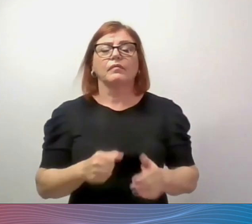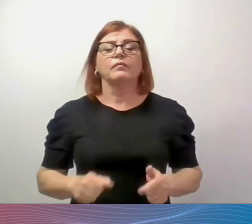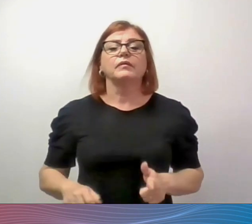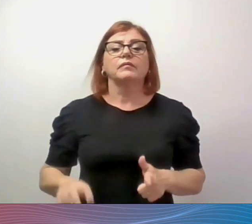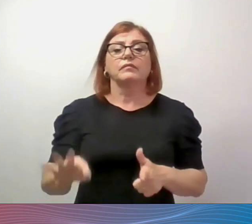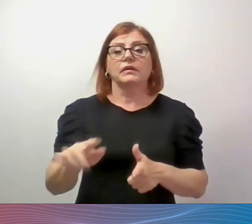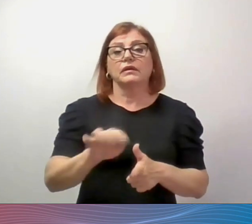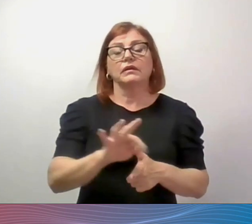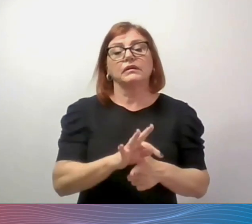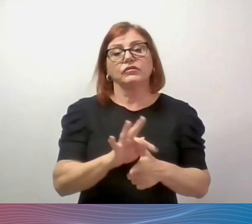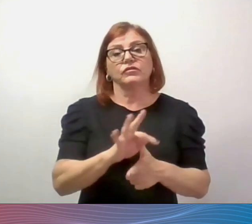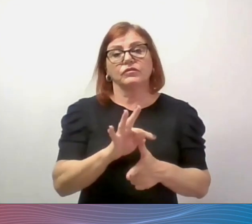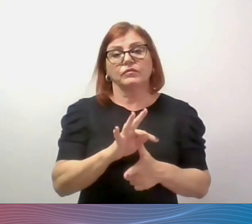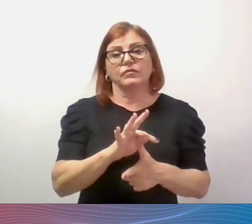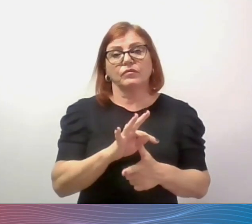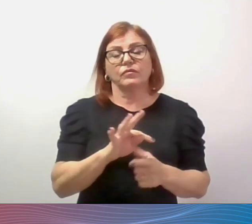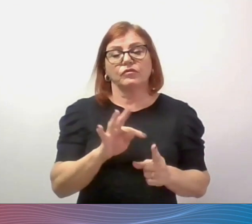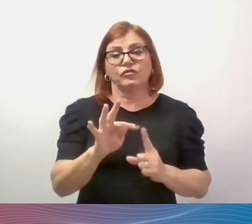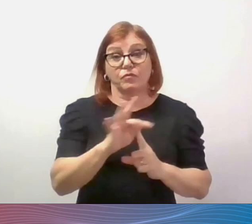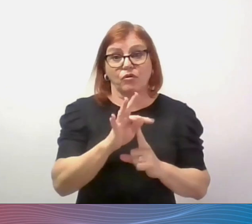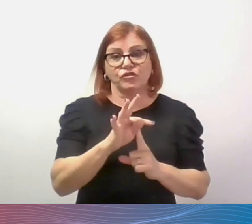2.